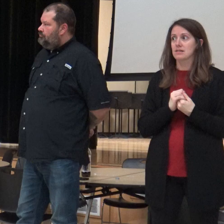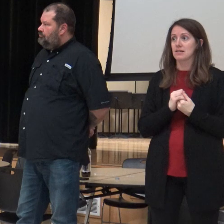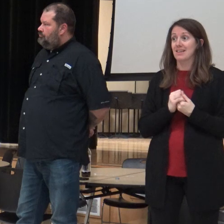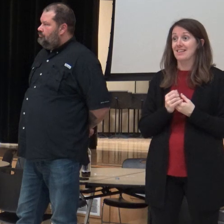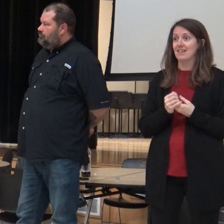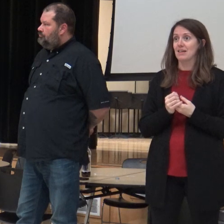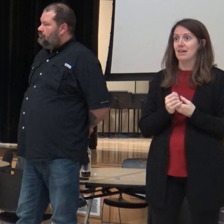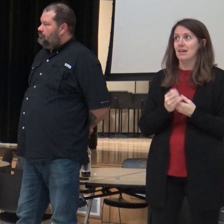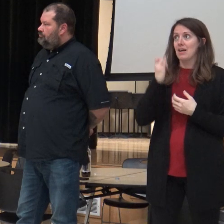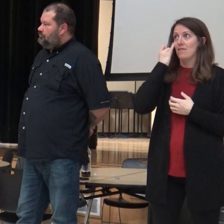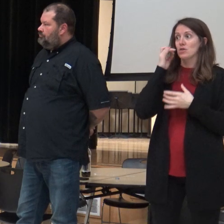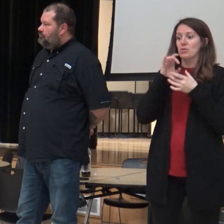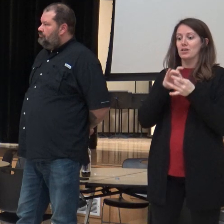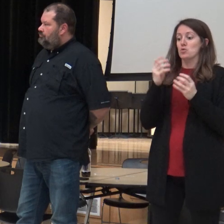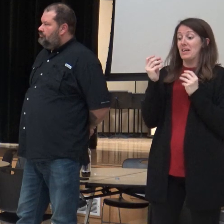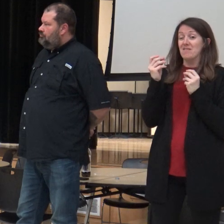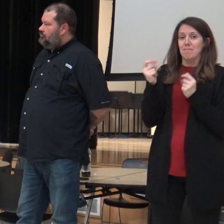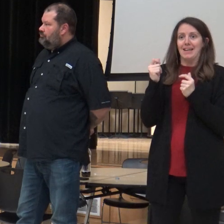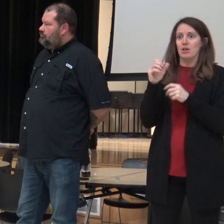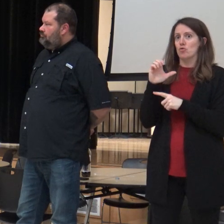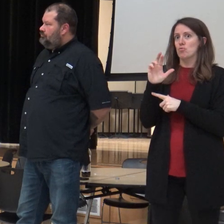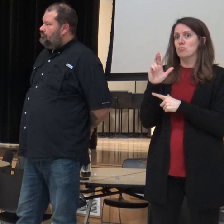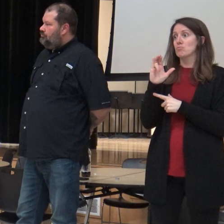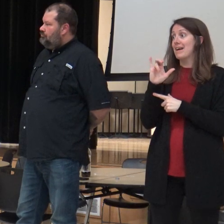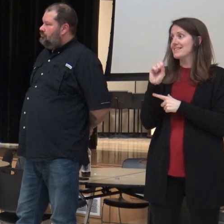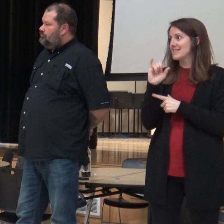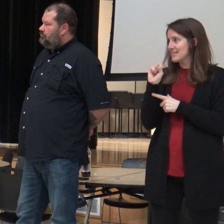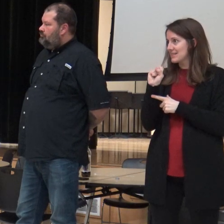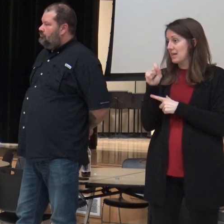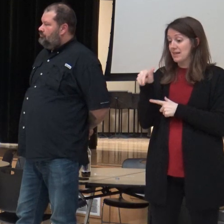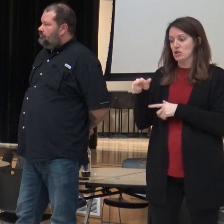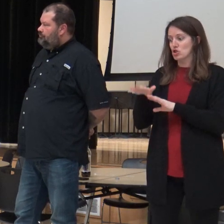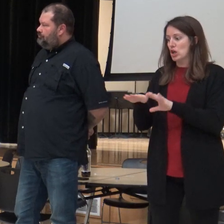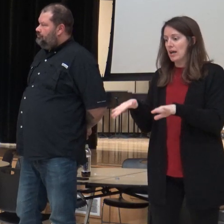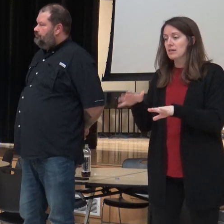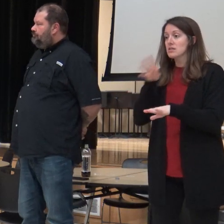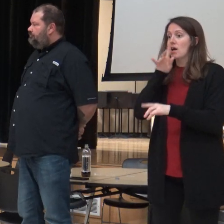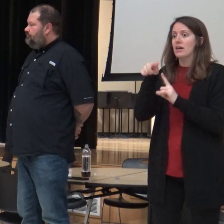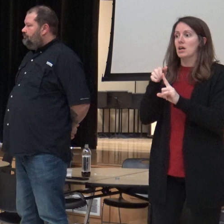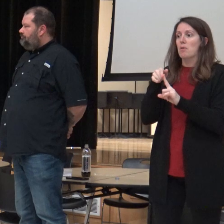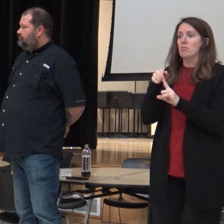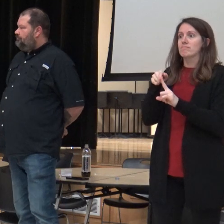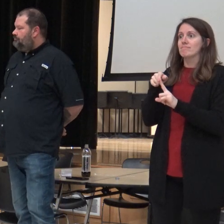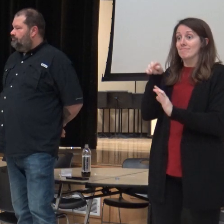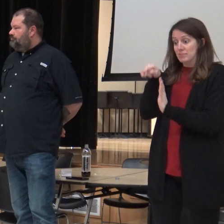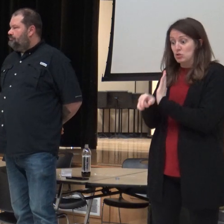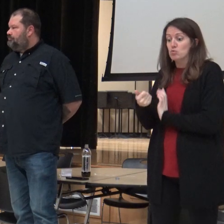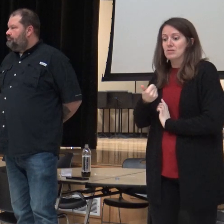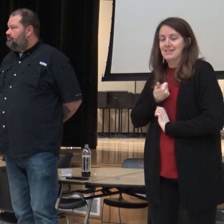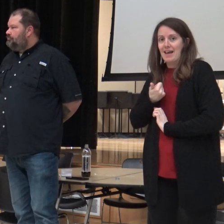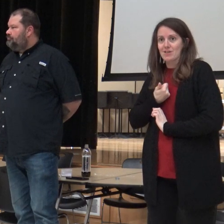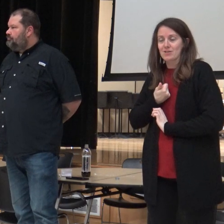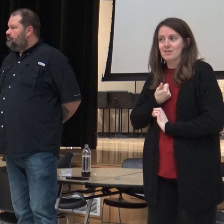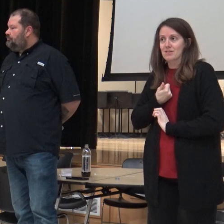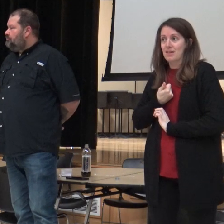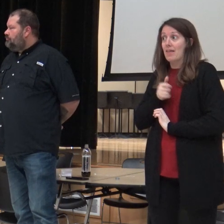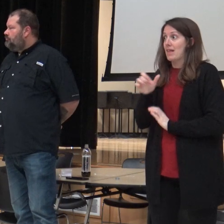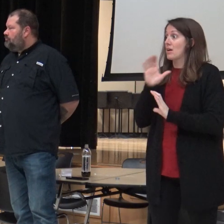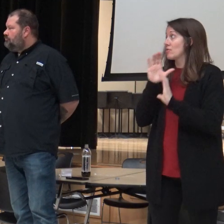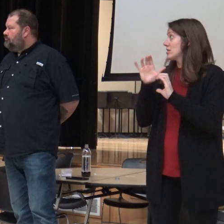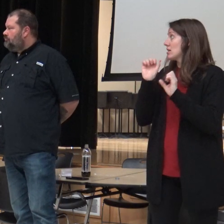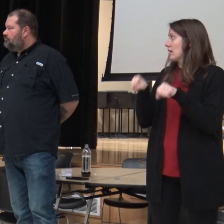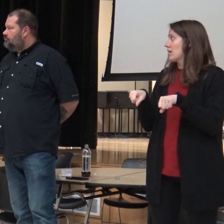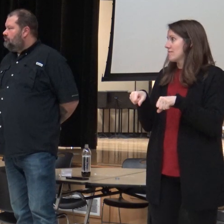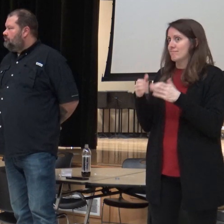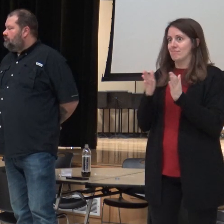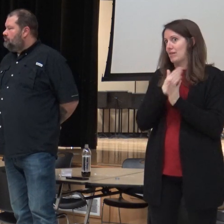immediate crisis, this child is talking about being suicidal in any, I mean, that conversation among middle schoolers can go from,